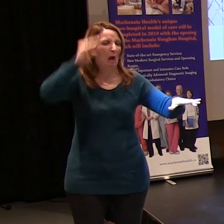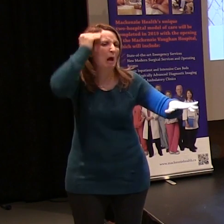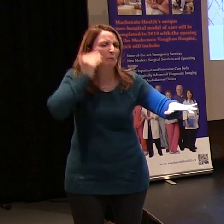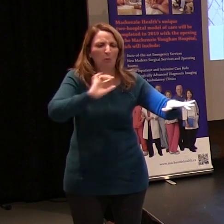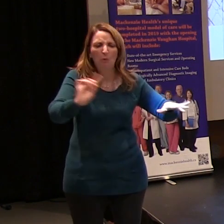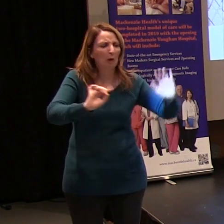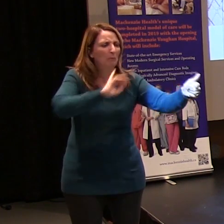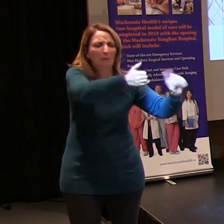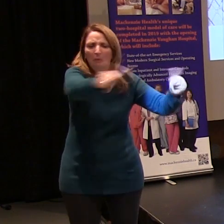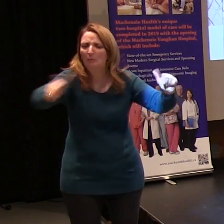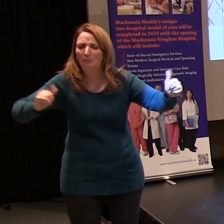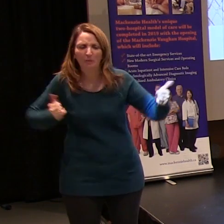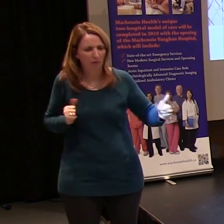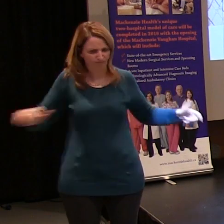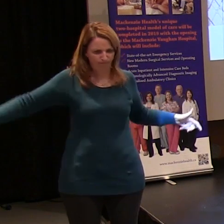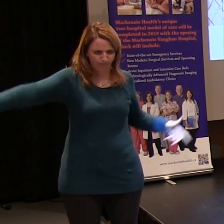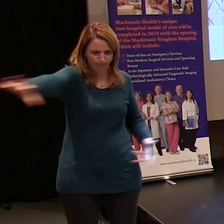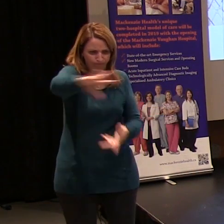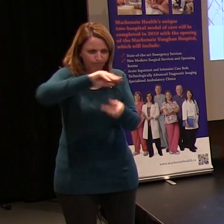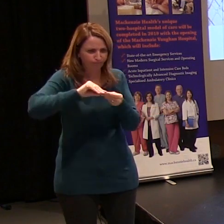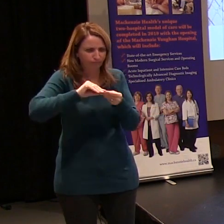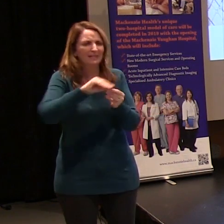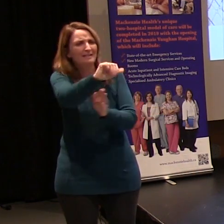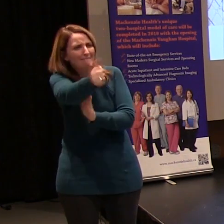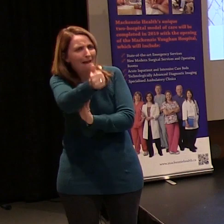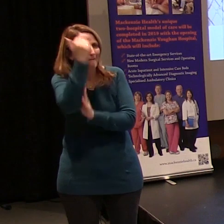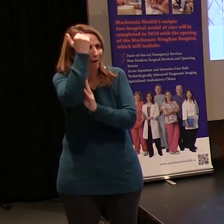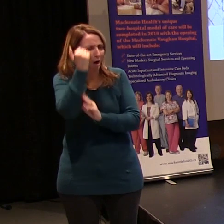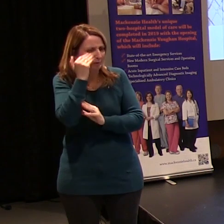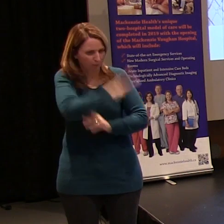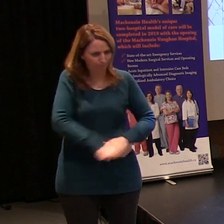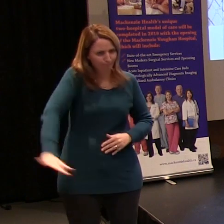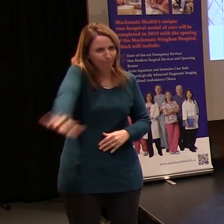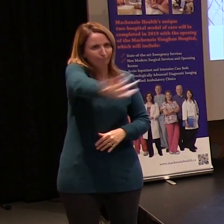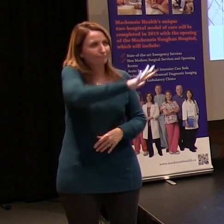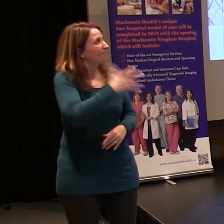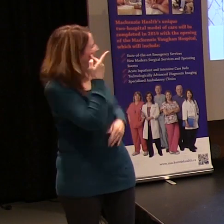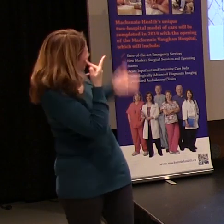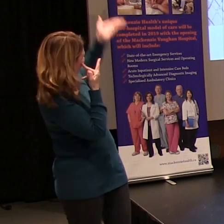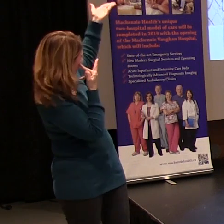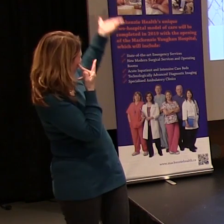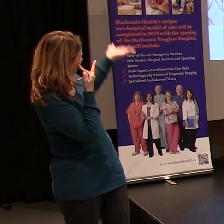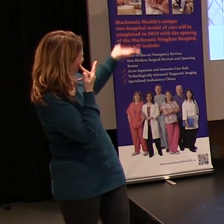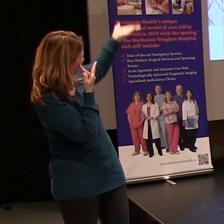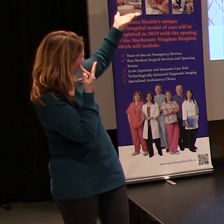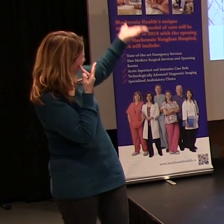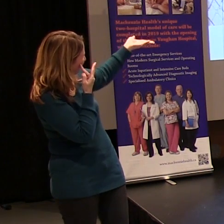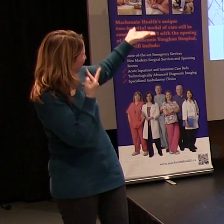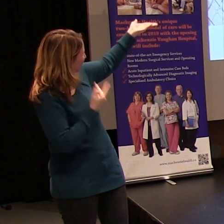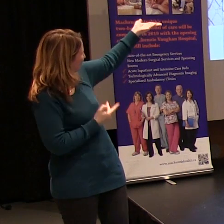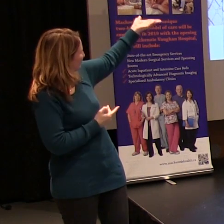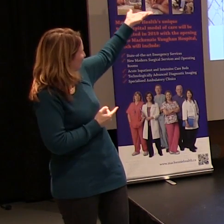about 10 hospitals from the north, the South Lake, to the south, Sunnybrook and